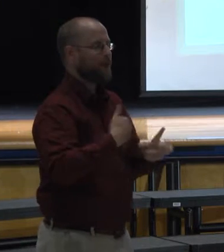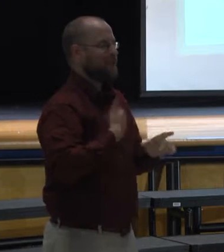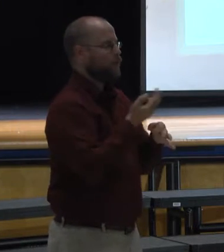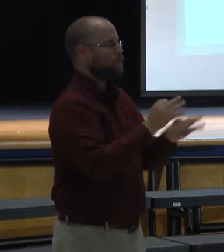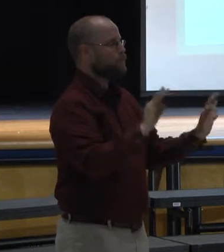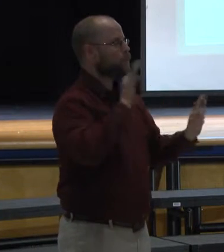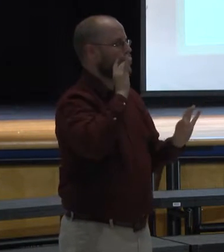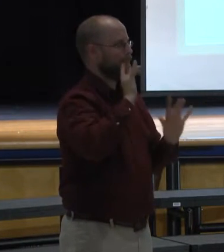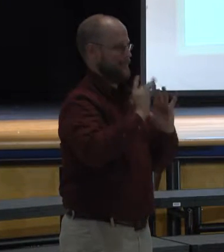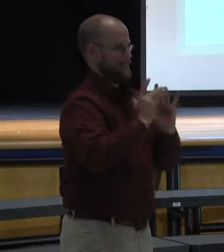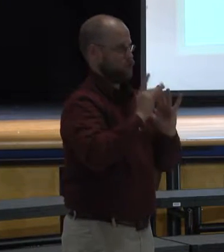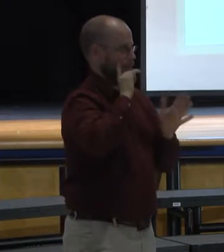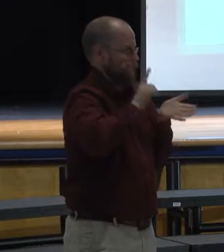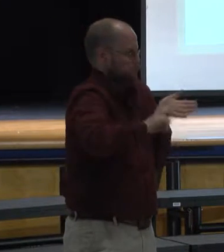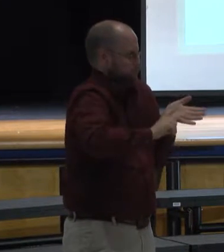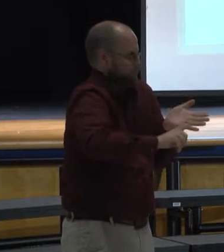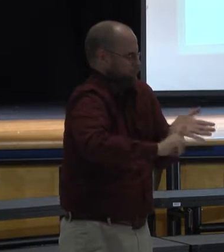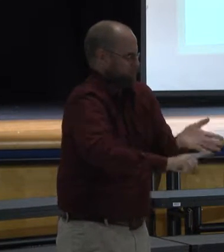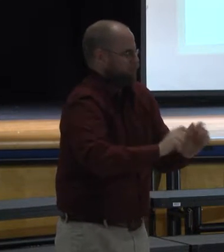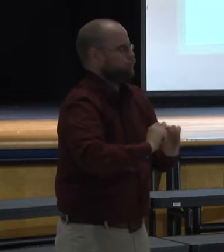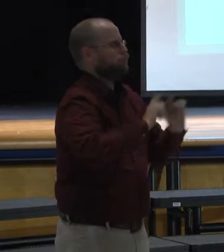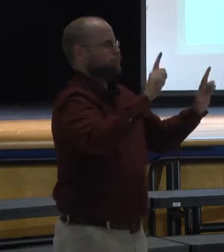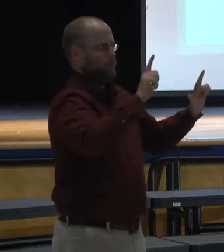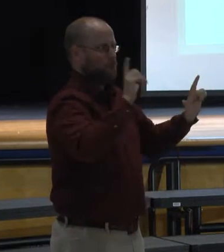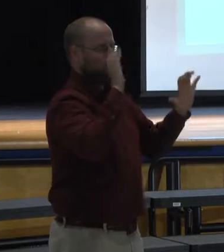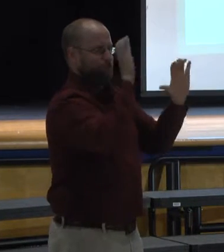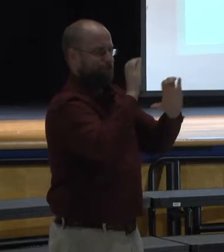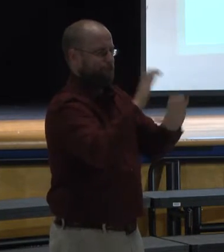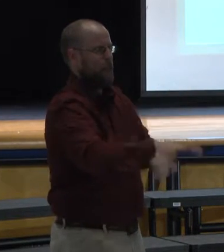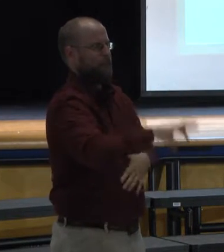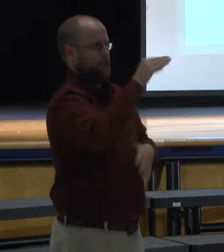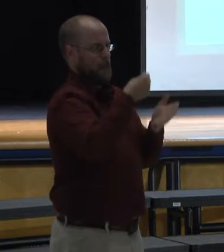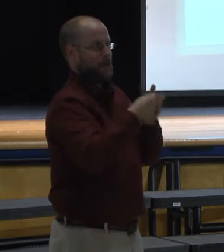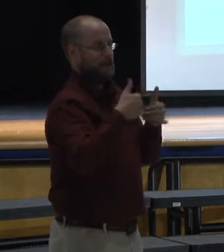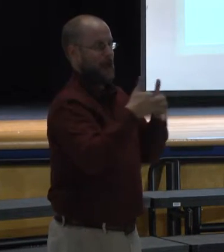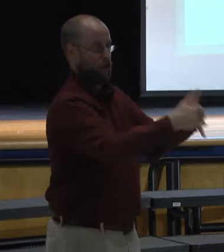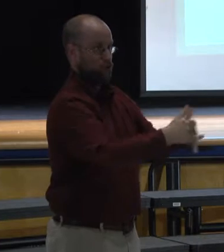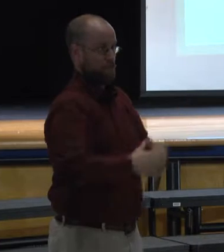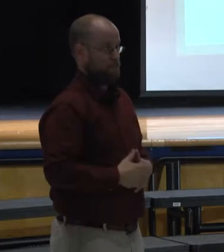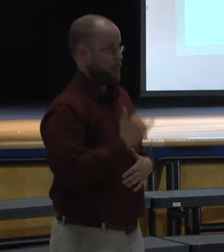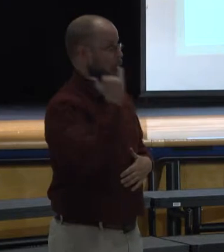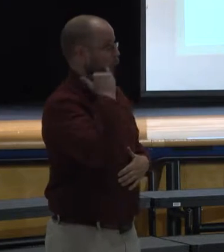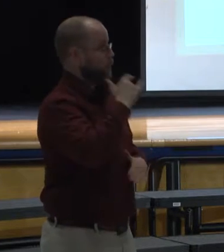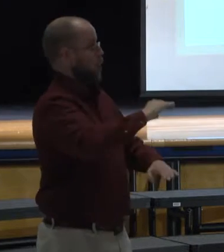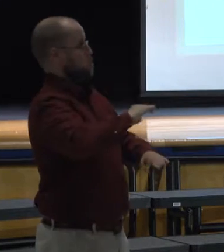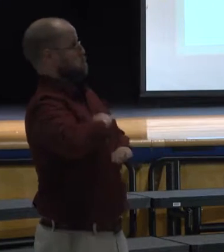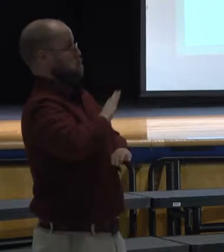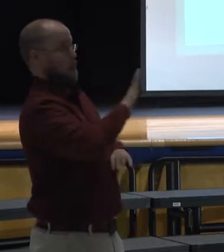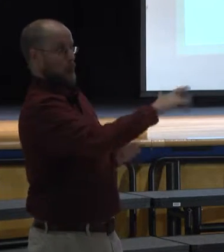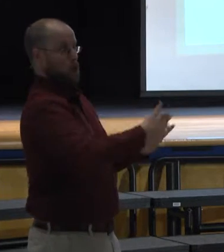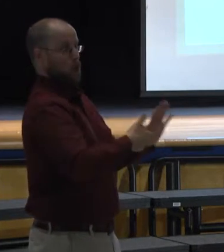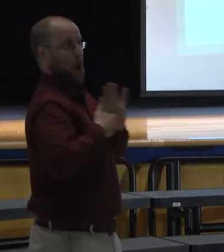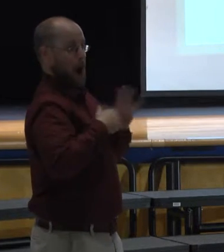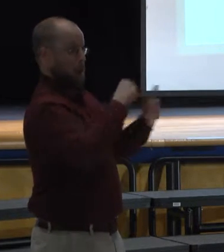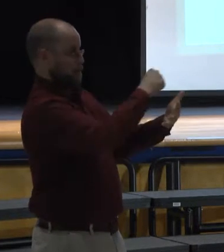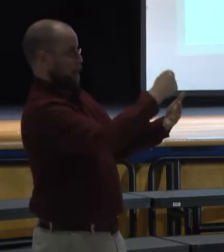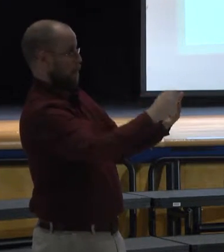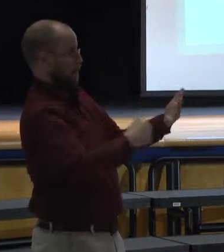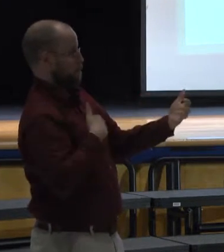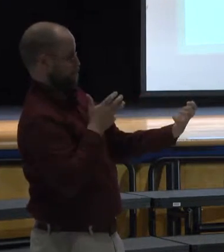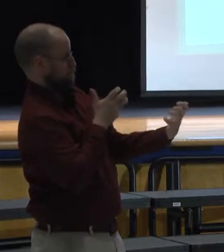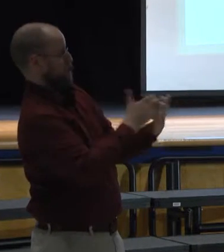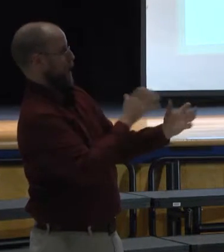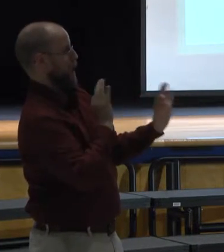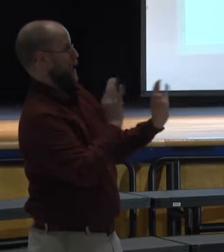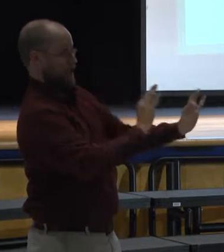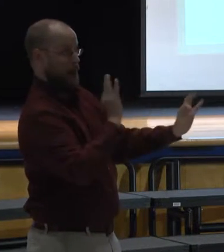scholarships. All right? The thing about scholarships is just because you meet the qualifications in a lot of cases doesn't